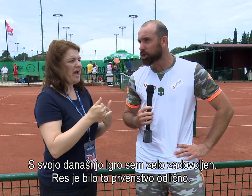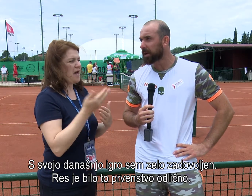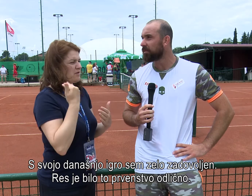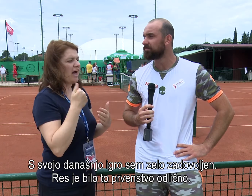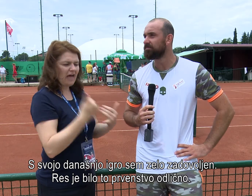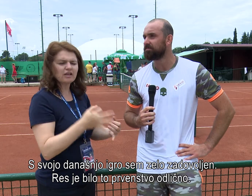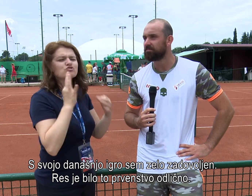Spiel.